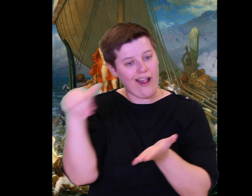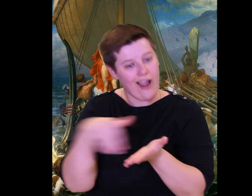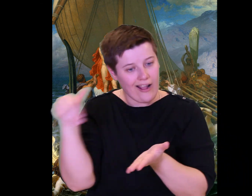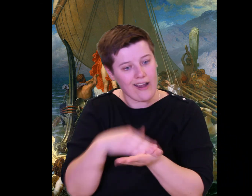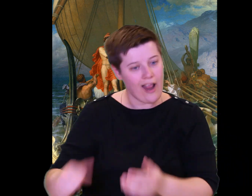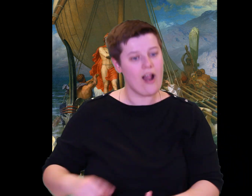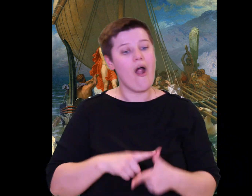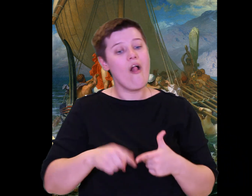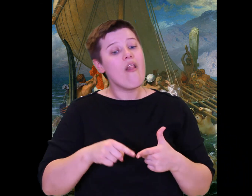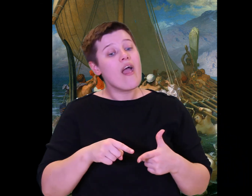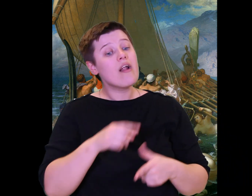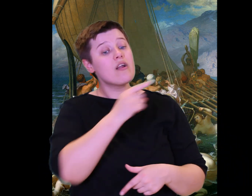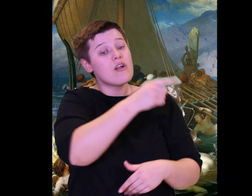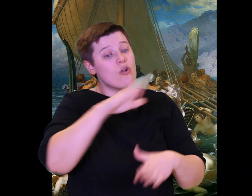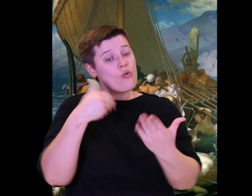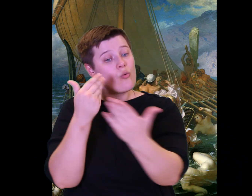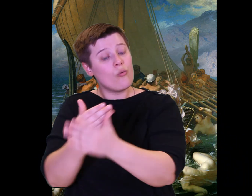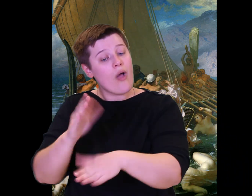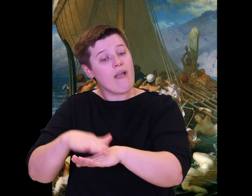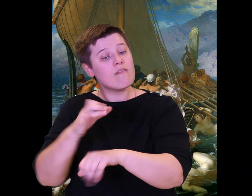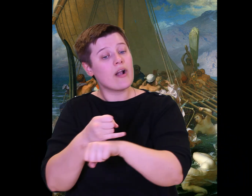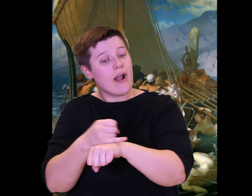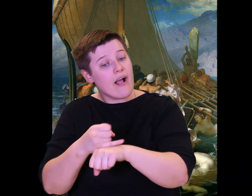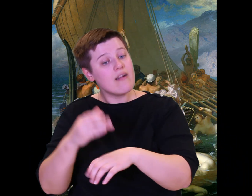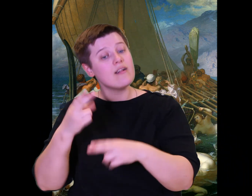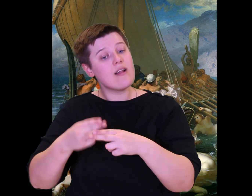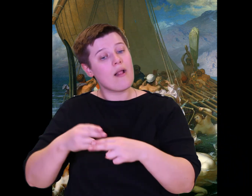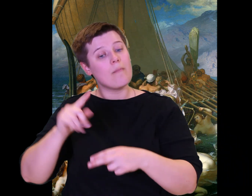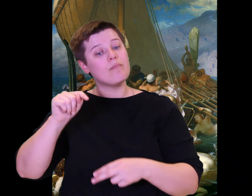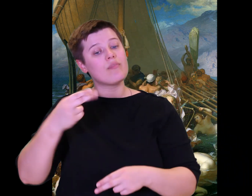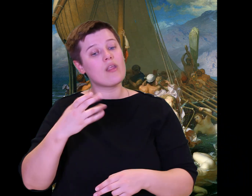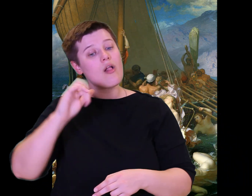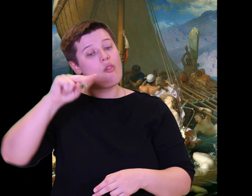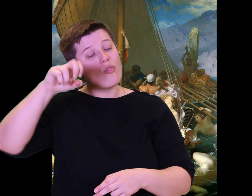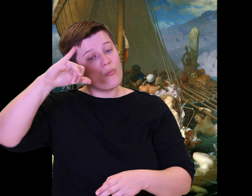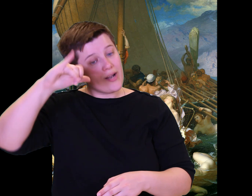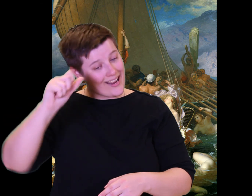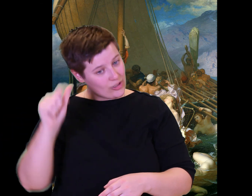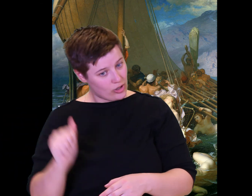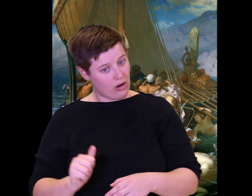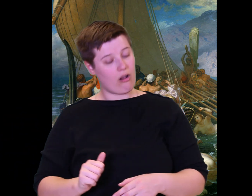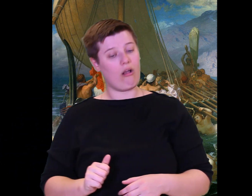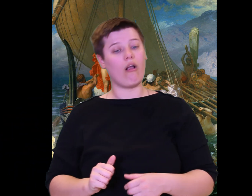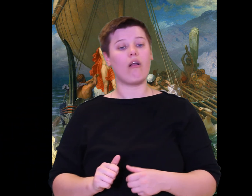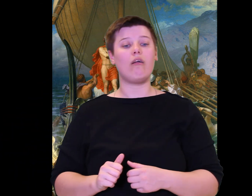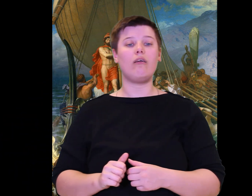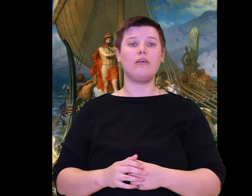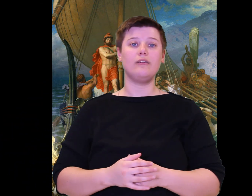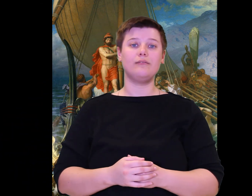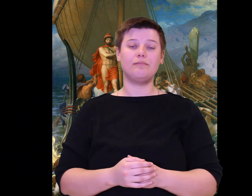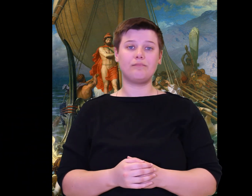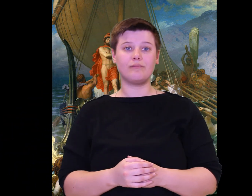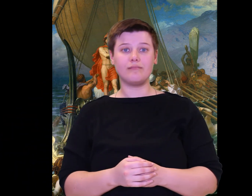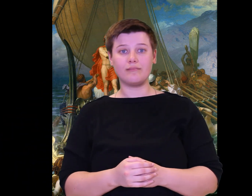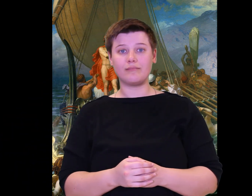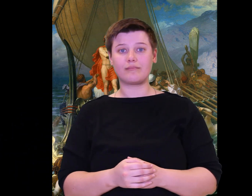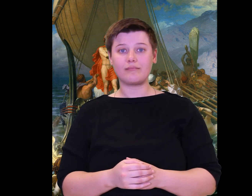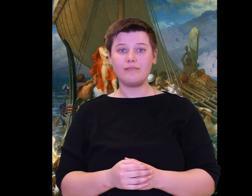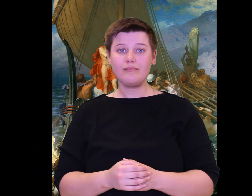take 6 more. So row away with all your might. Go fast before the goddess strikes